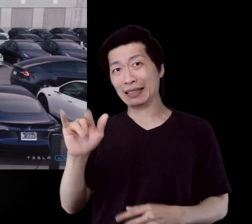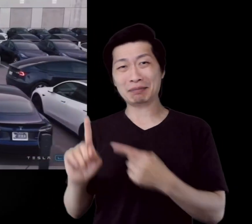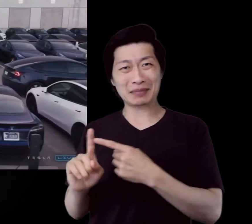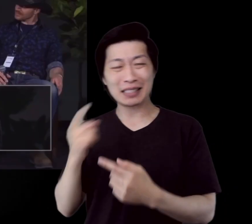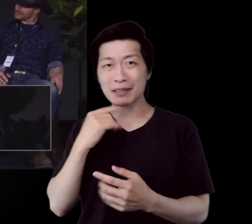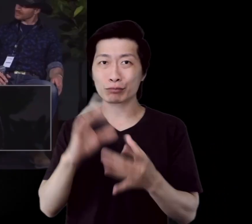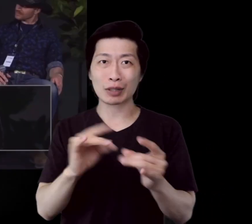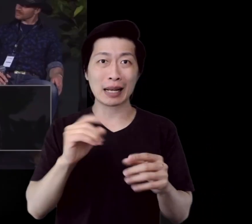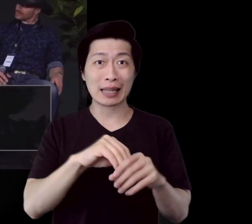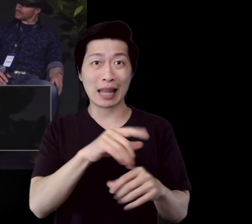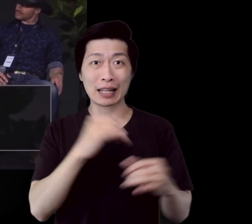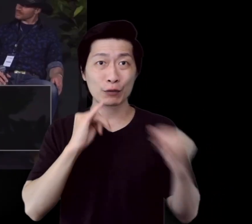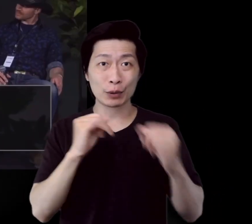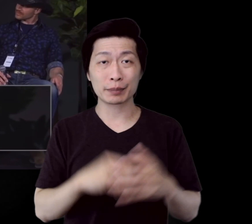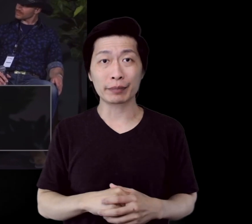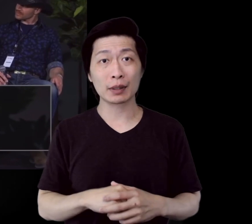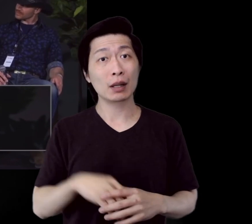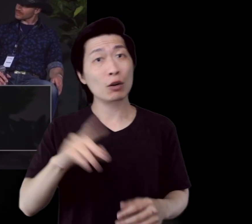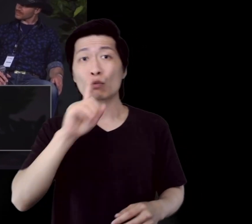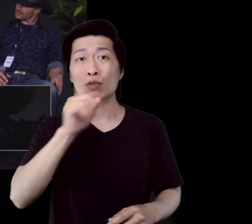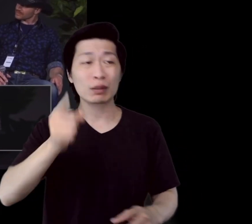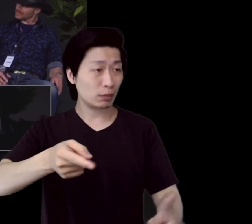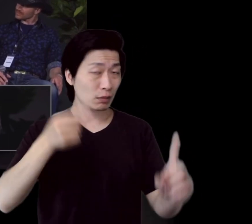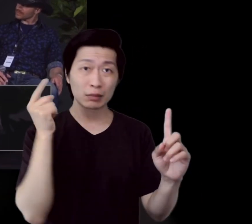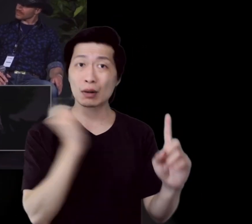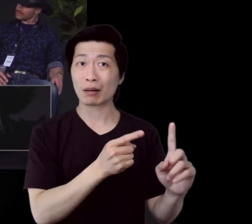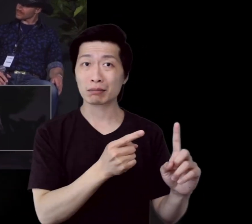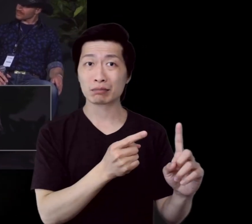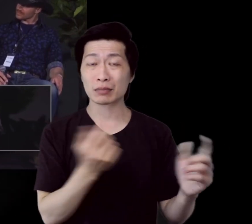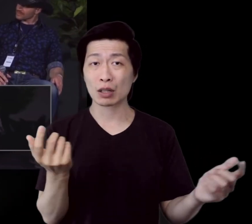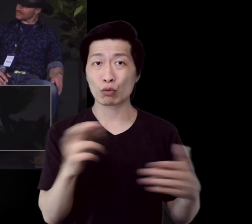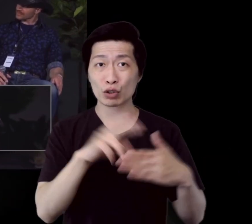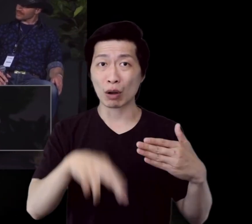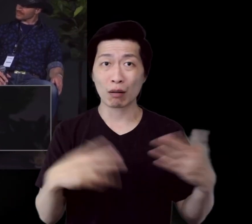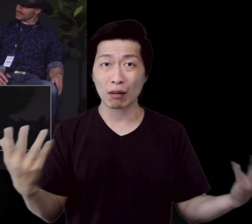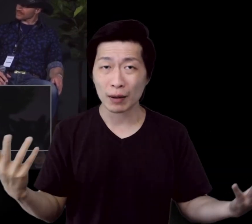interview. At the end of the day, time is